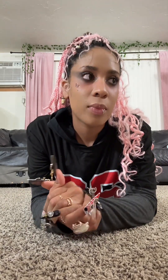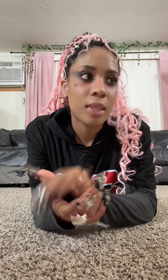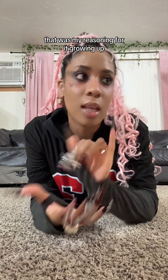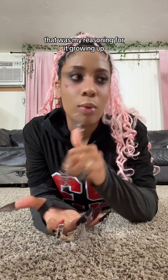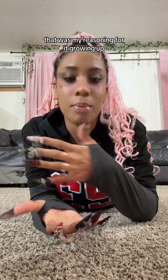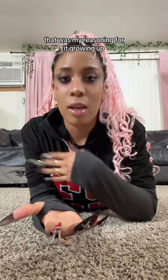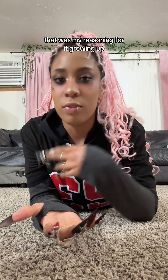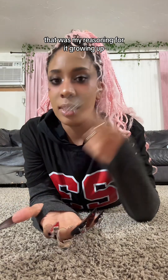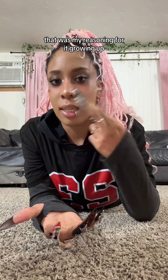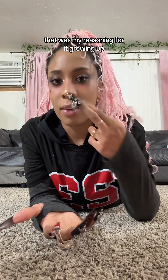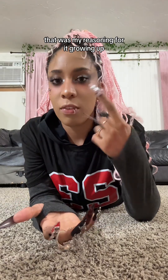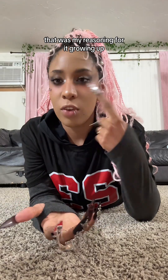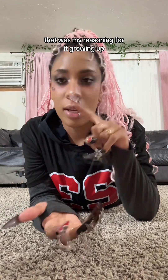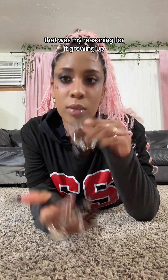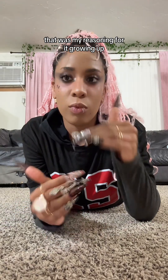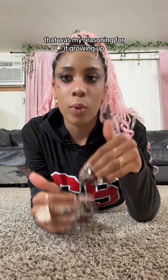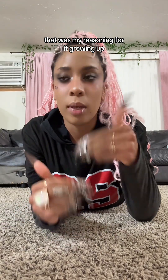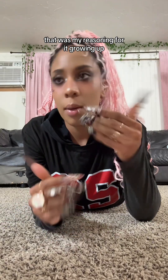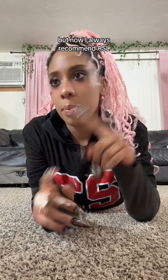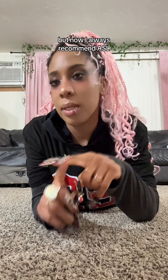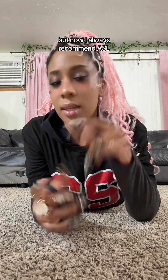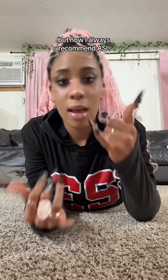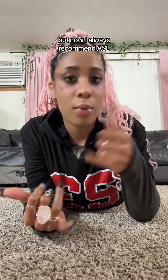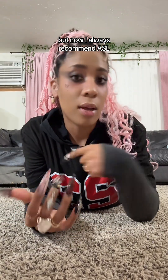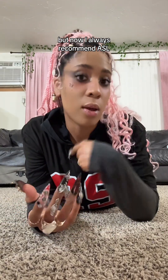that was my reason for growing up. But now I always